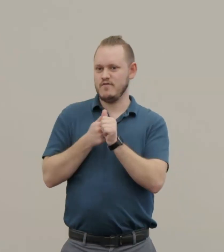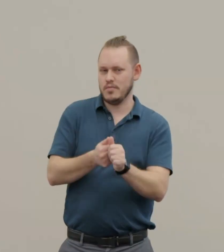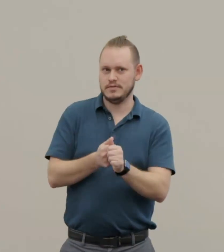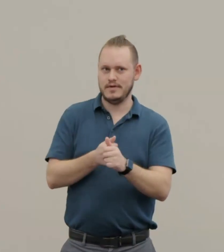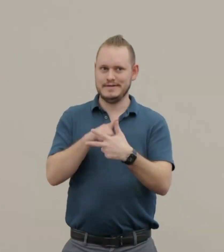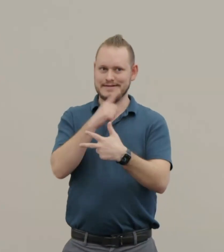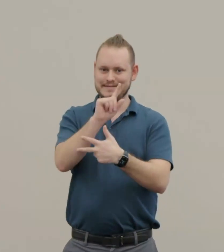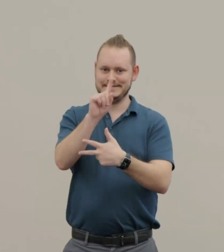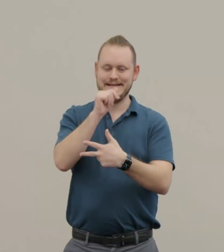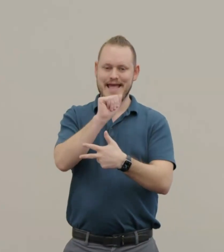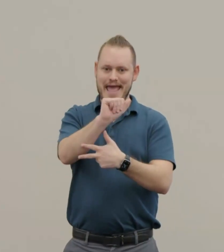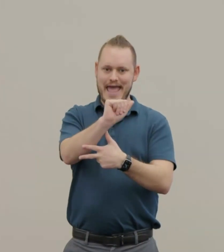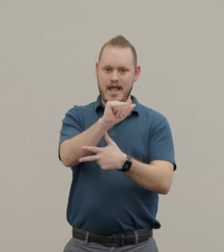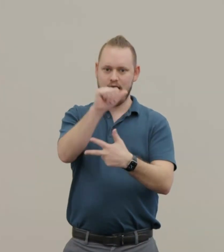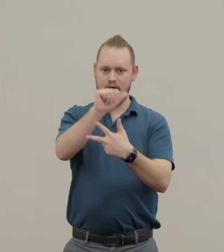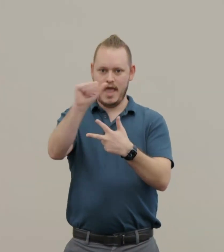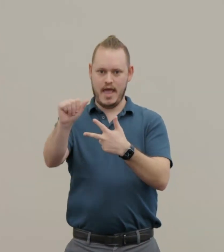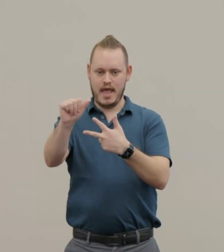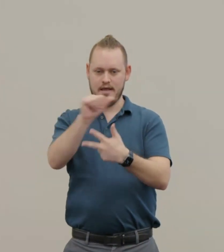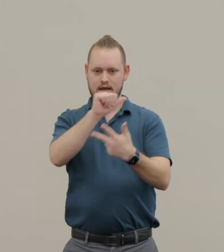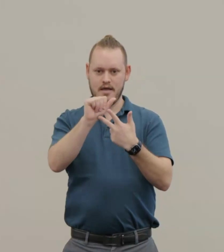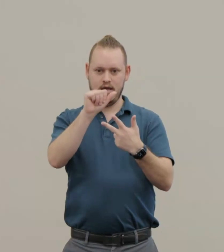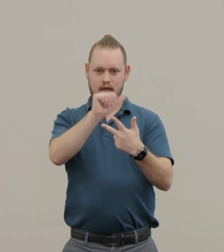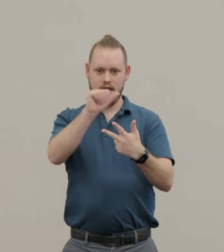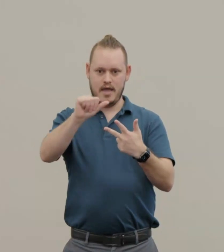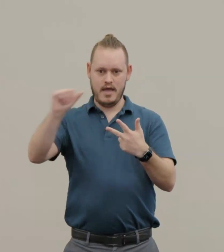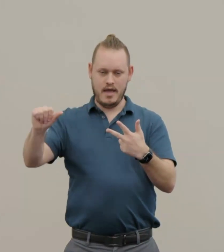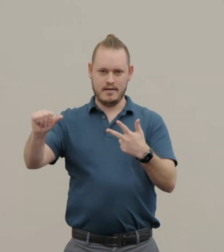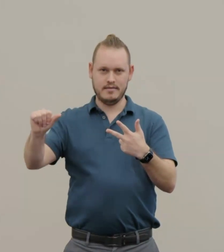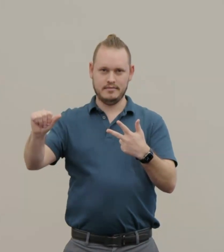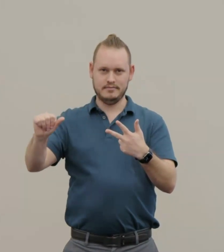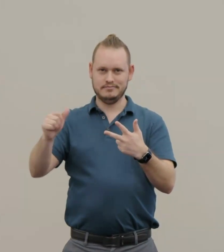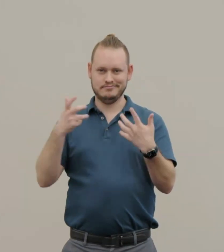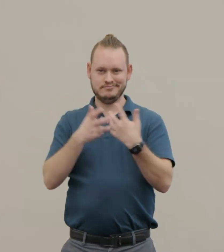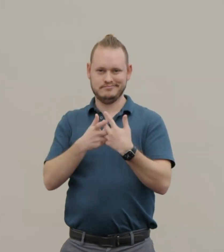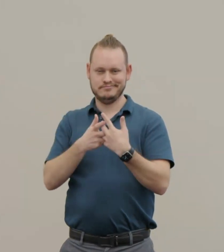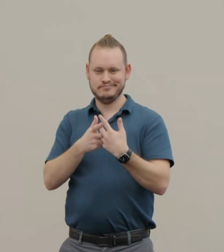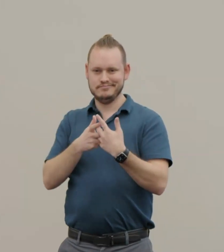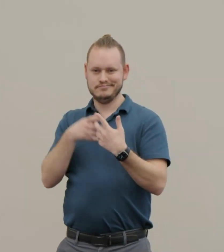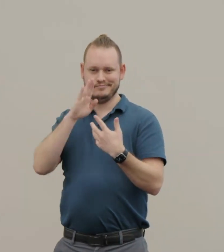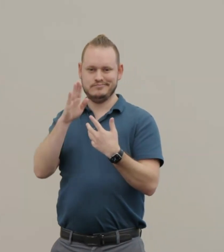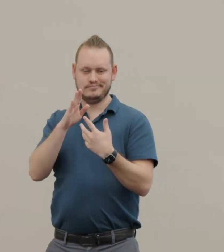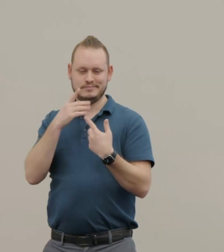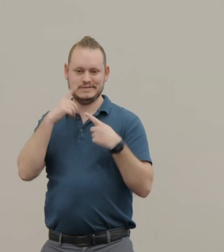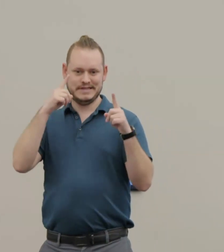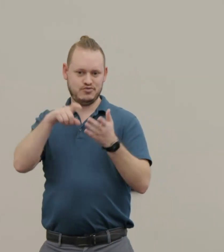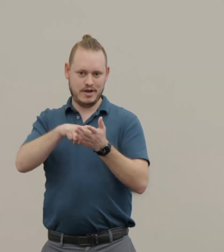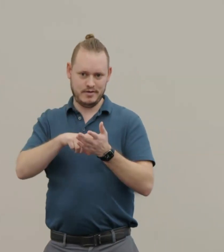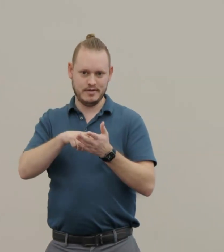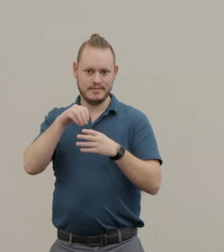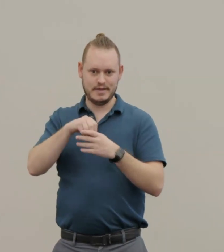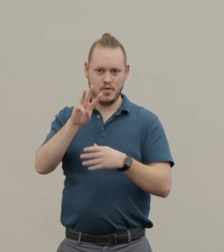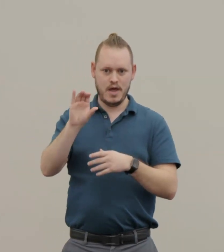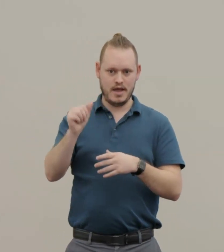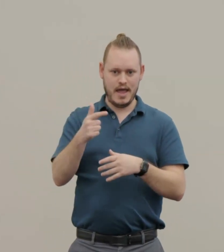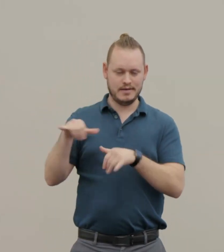A, double A, and triple A. And these map directly to the success criterion within the WCAG standards.